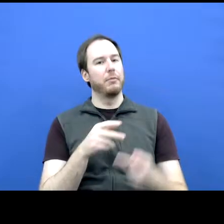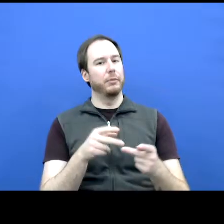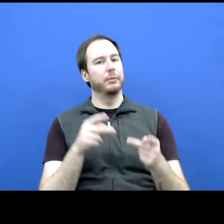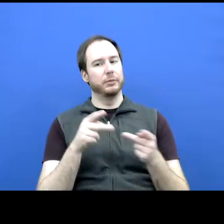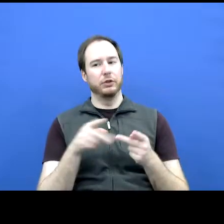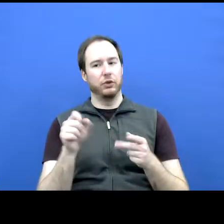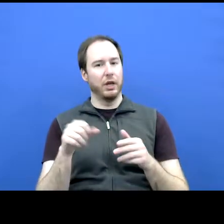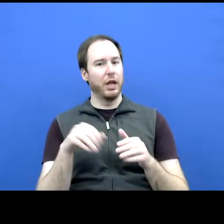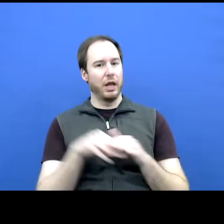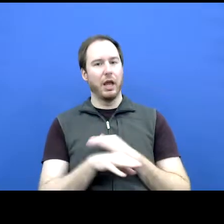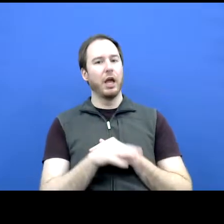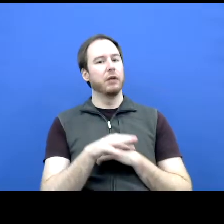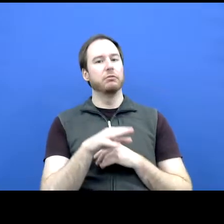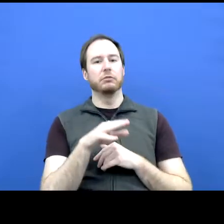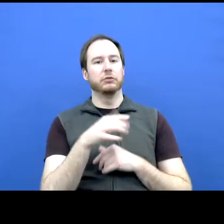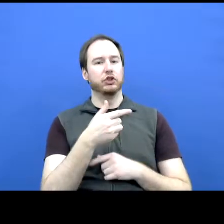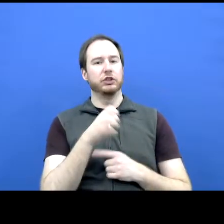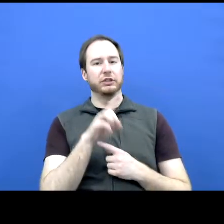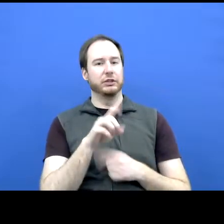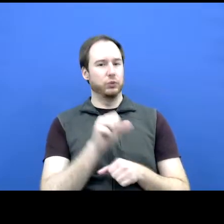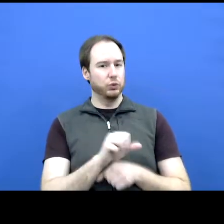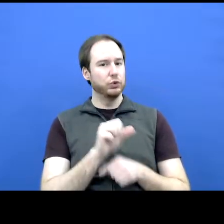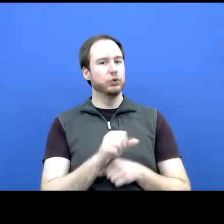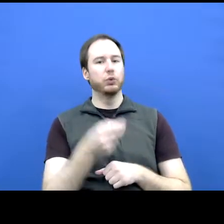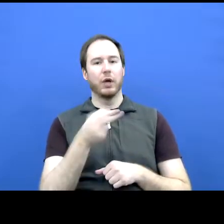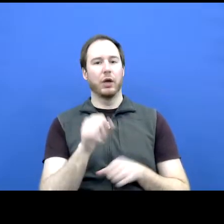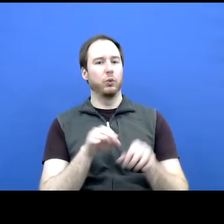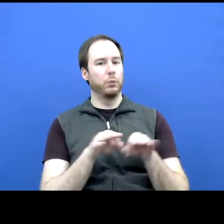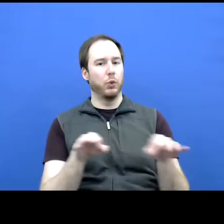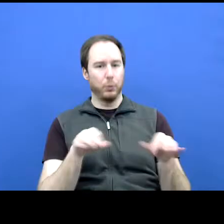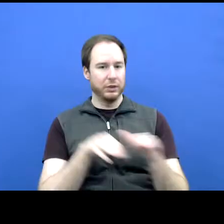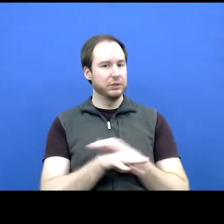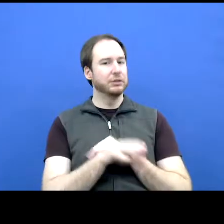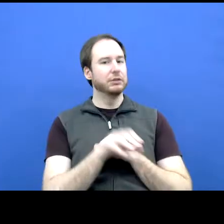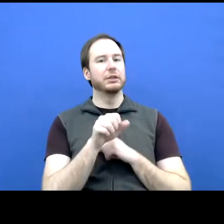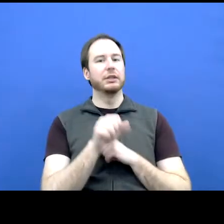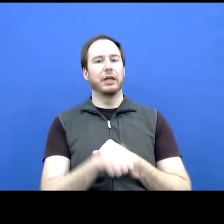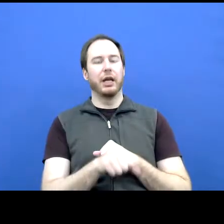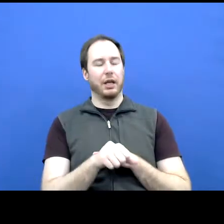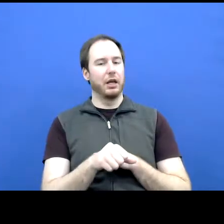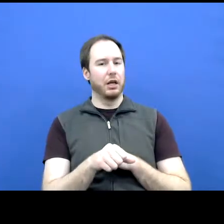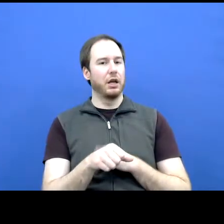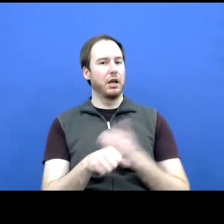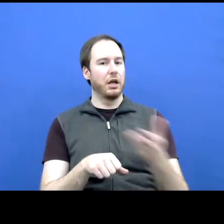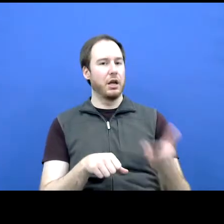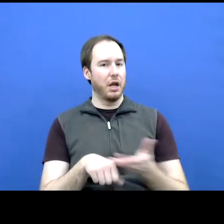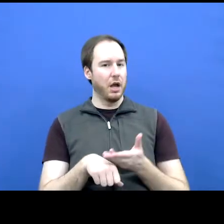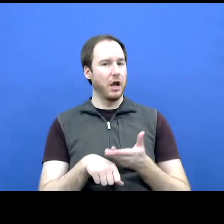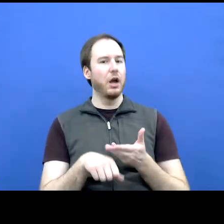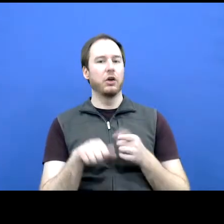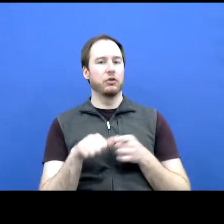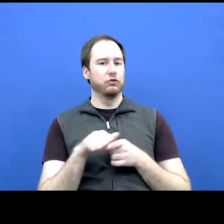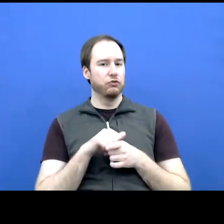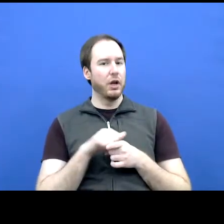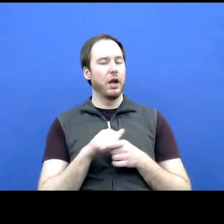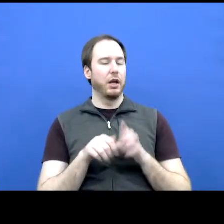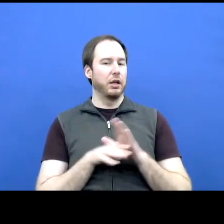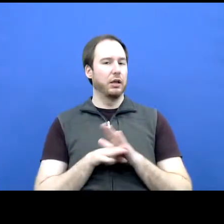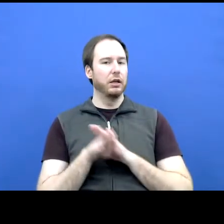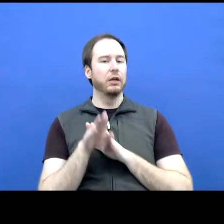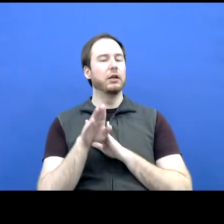start with a GED or a high school diploma, join us, learn very good